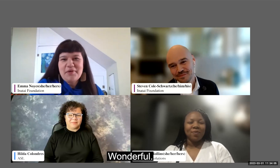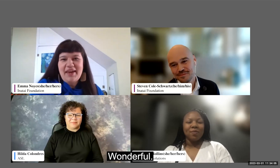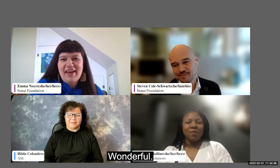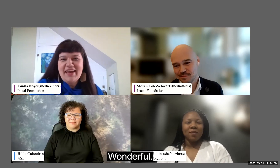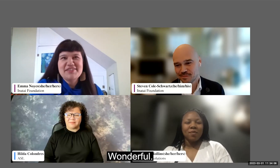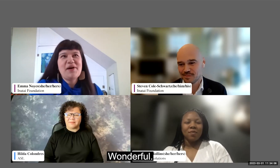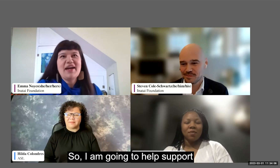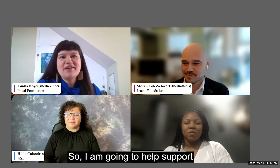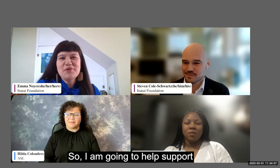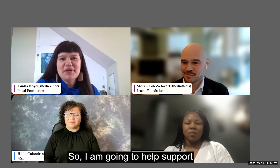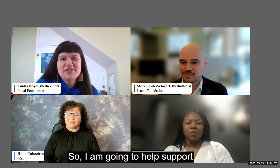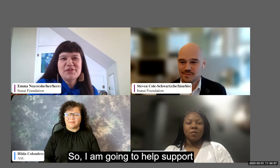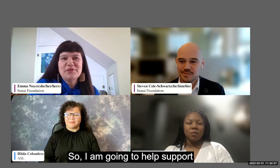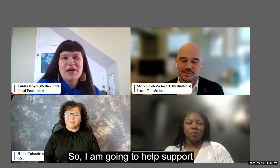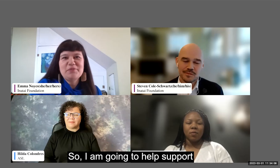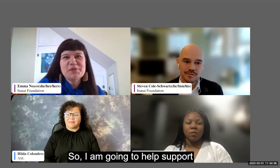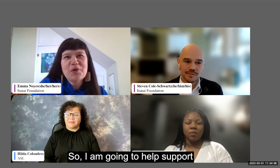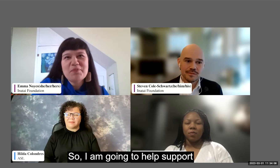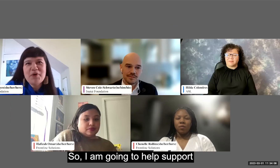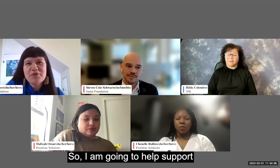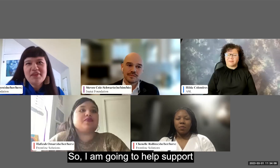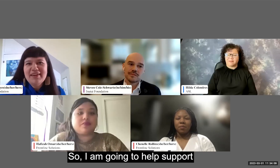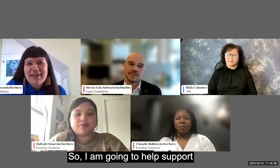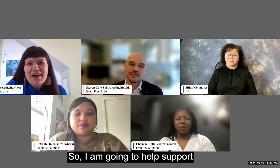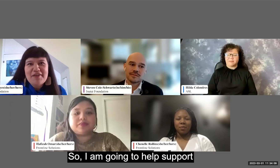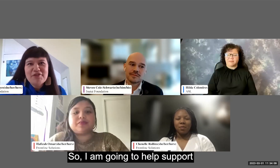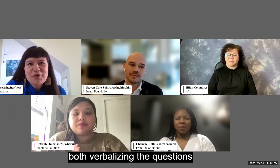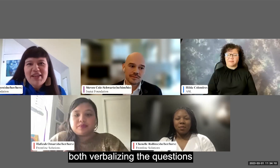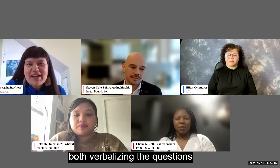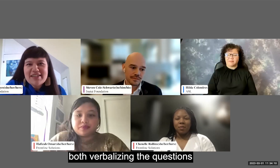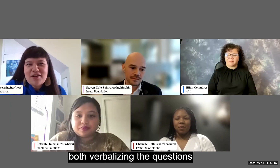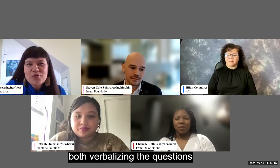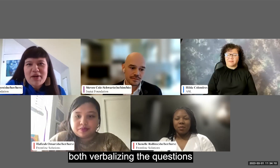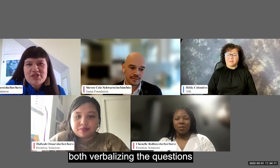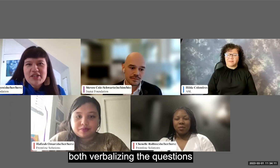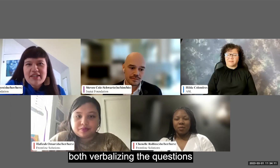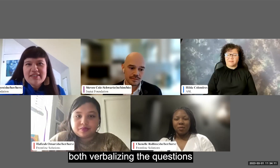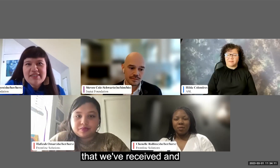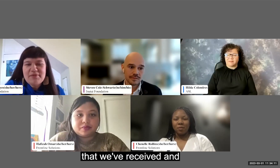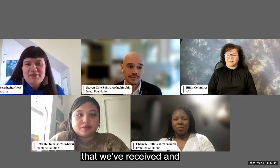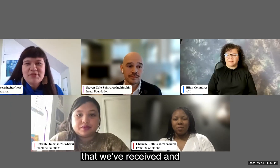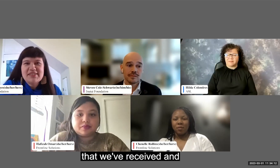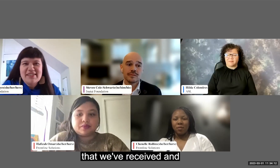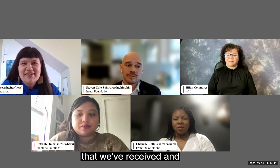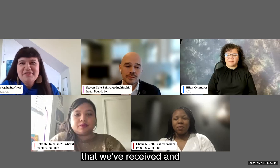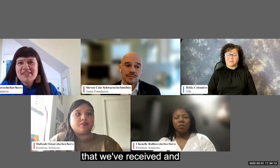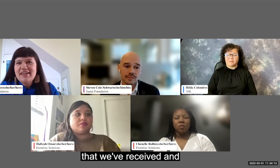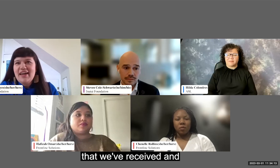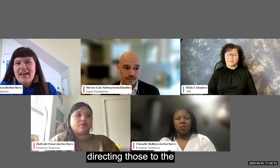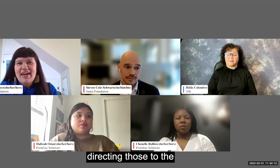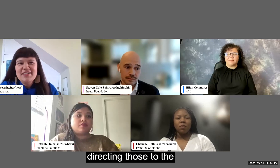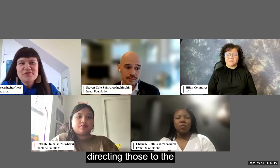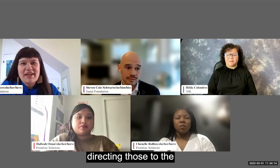Great. Okay, so I am going to help support both verbalizing our questions that we've